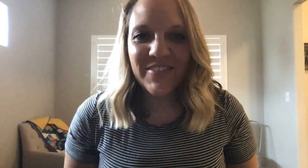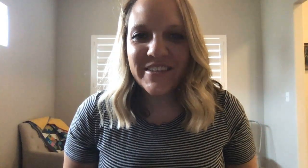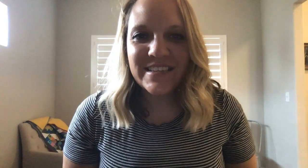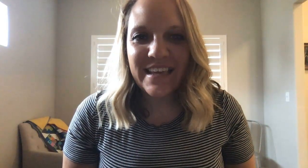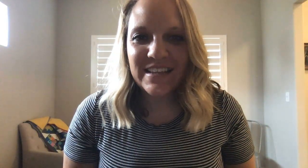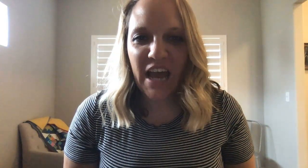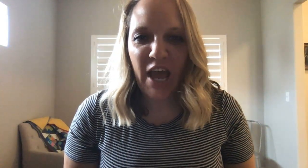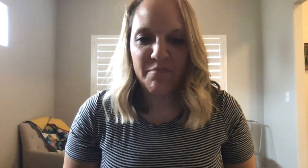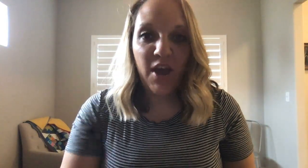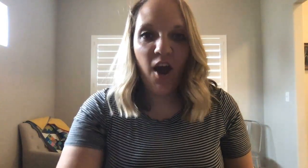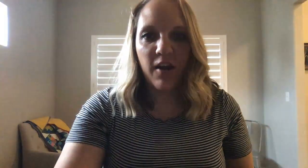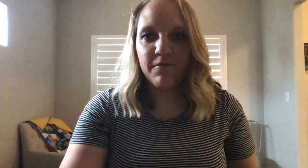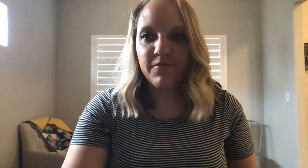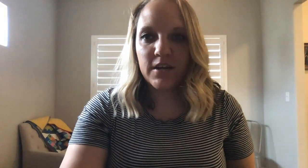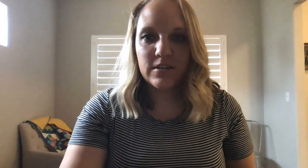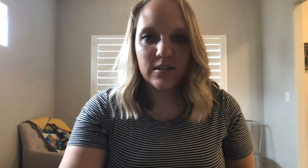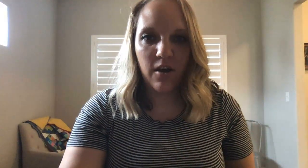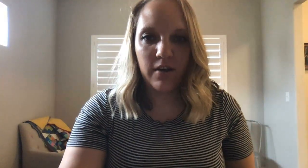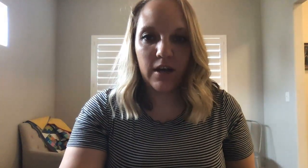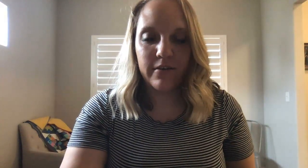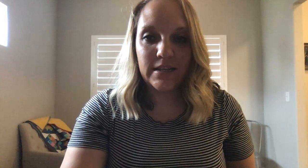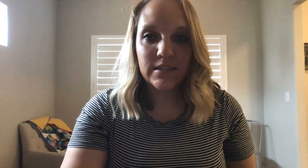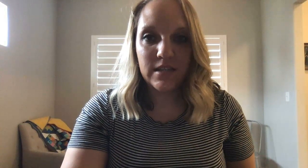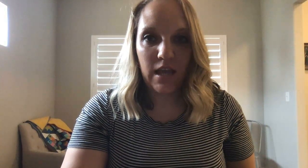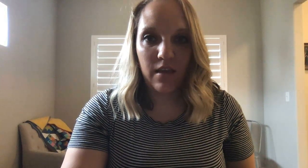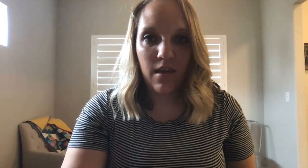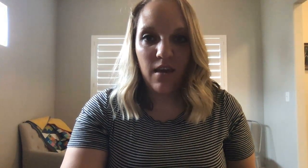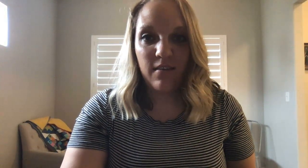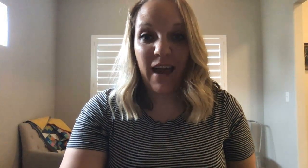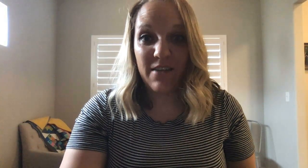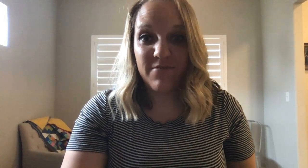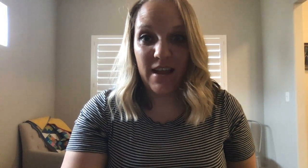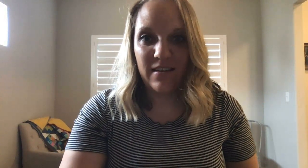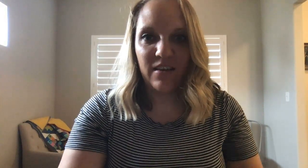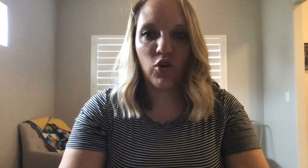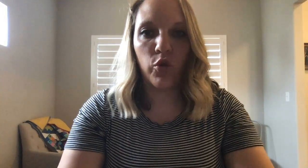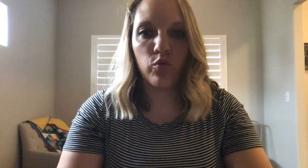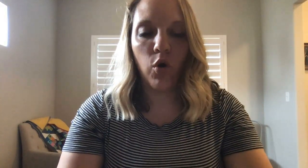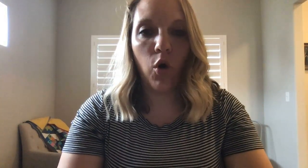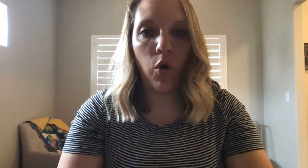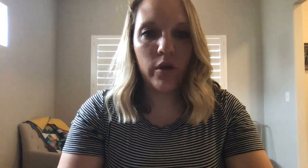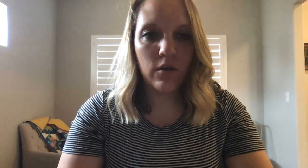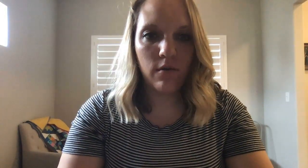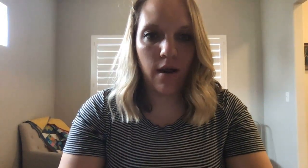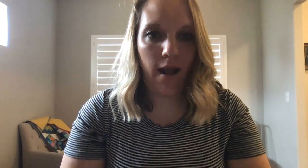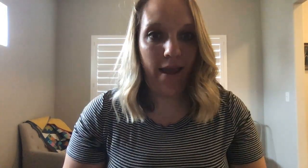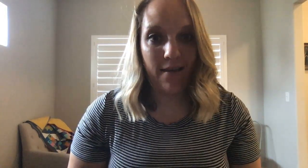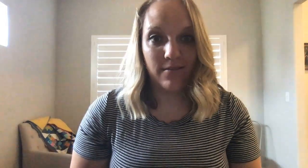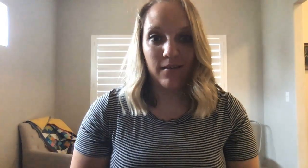welcome to singing time. Our first song we're going to sing is kind of fun. It's called Roll Your Hands.